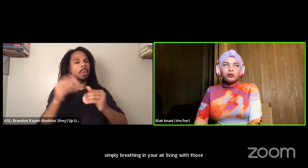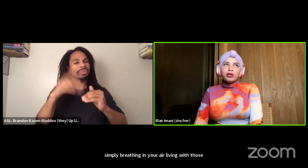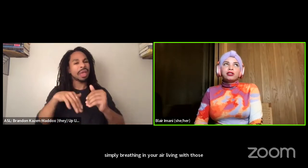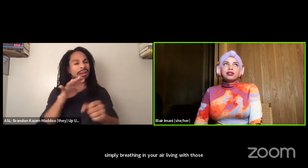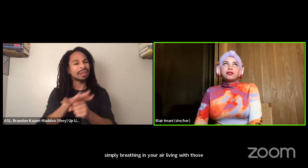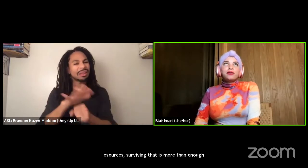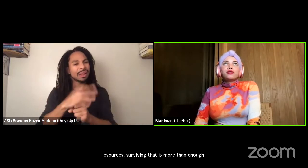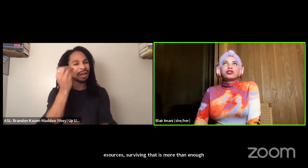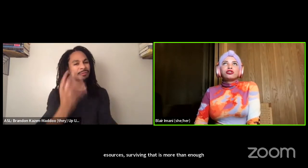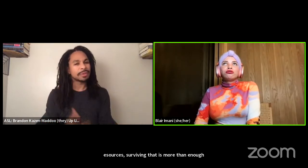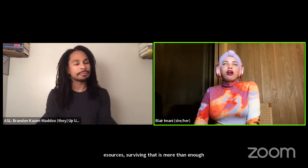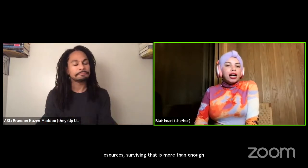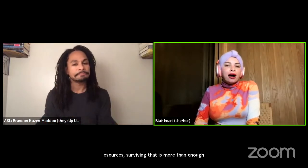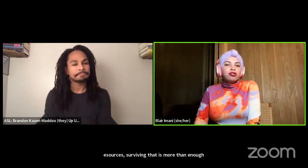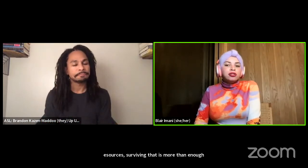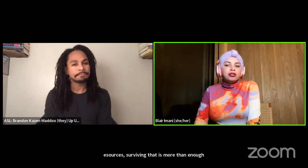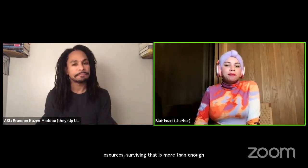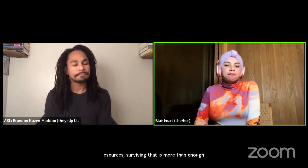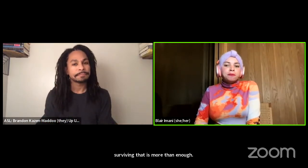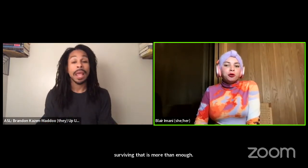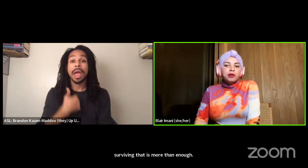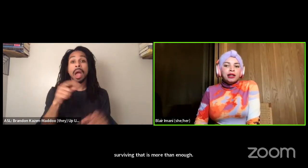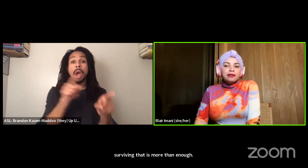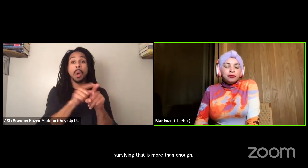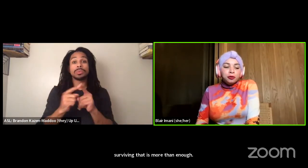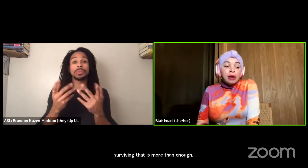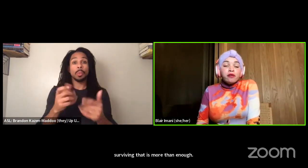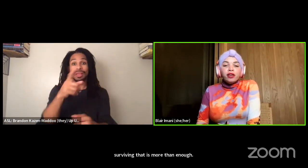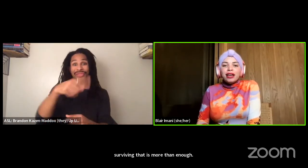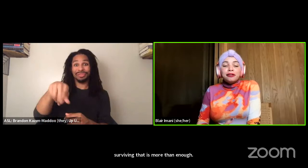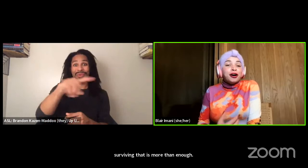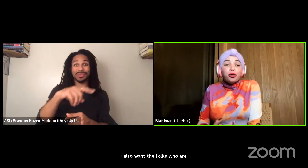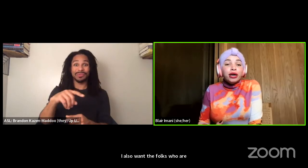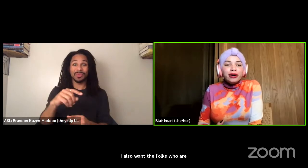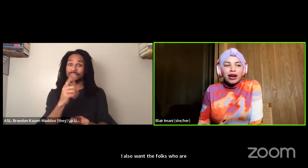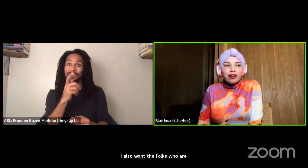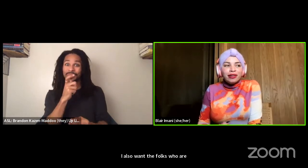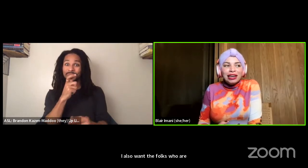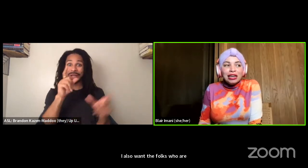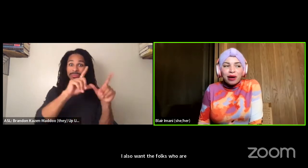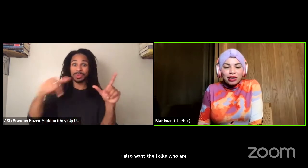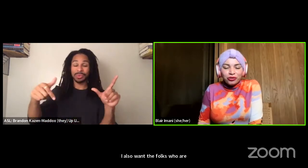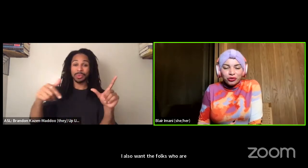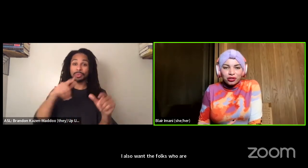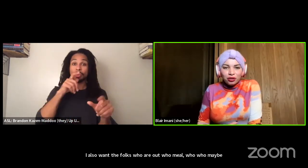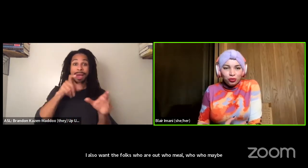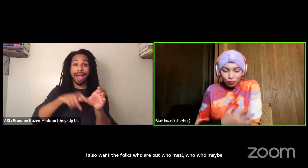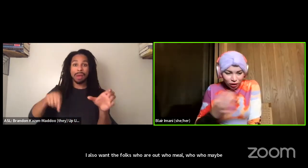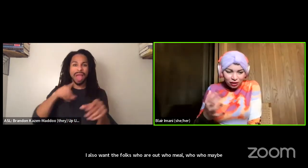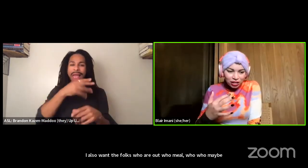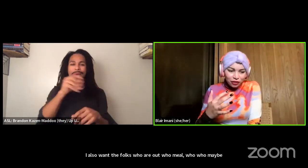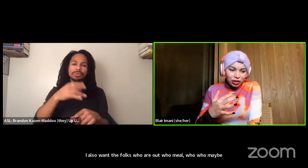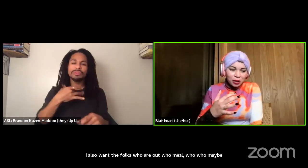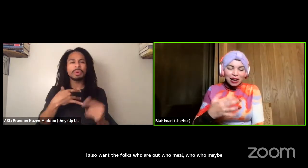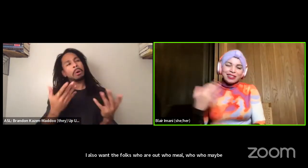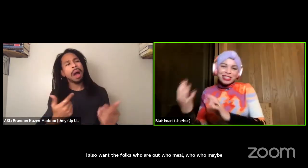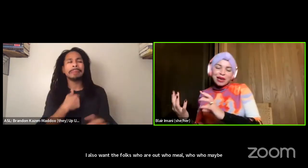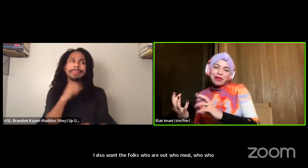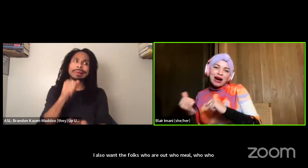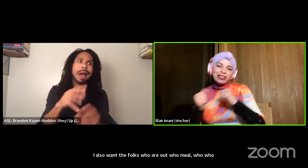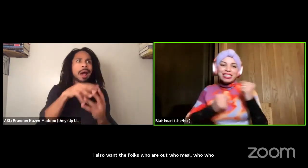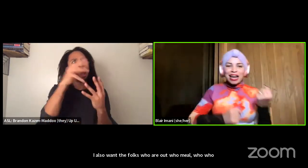I also want the folks who are out, who maybe feel like they're not queer enough, and anybody who regardless